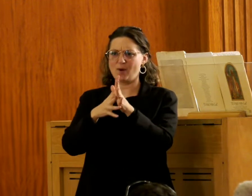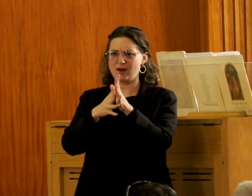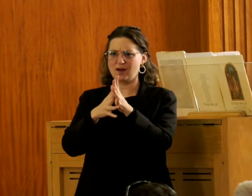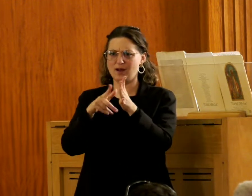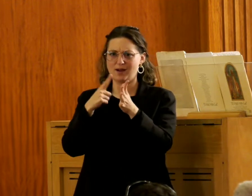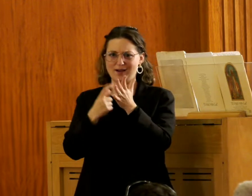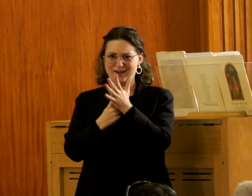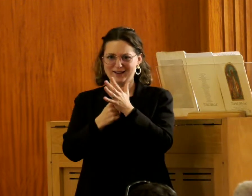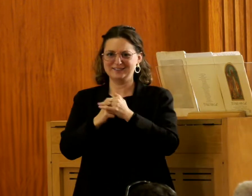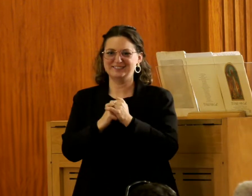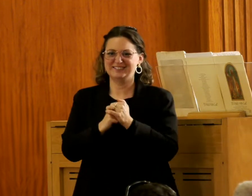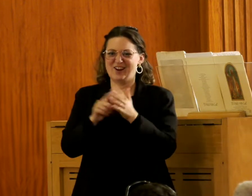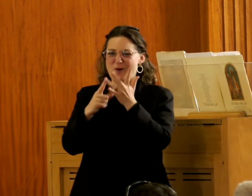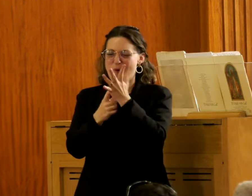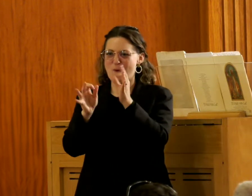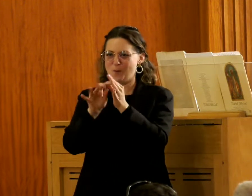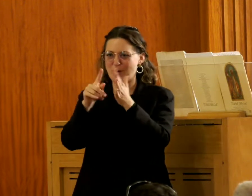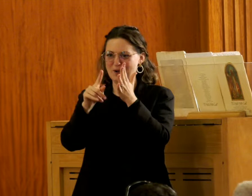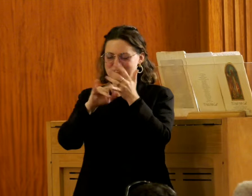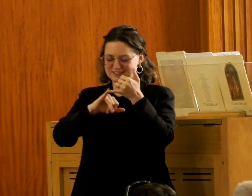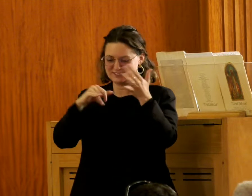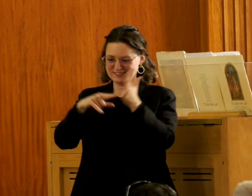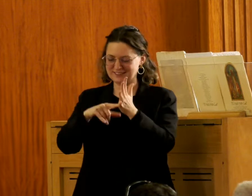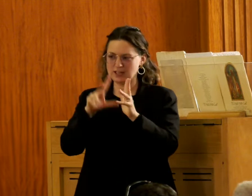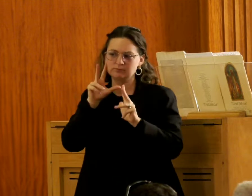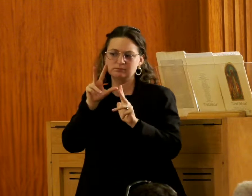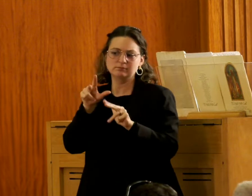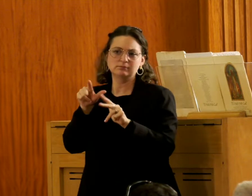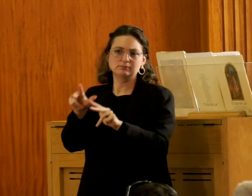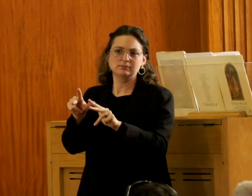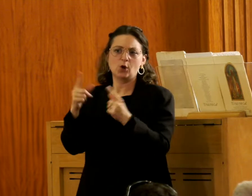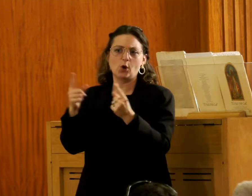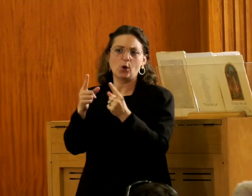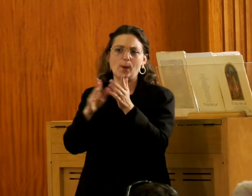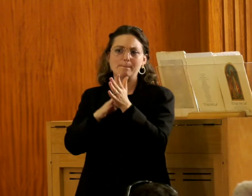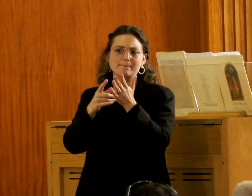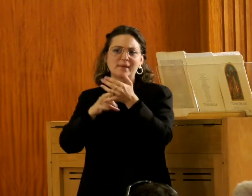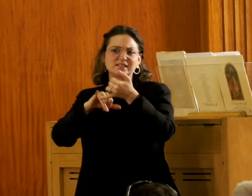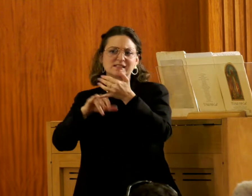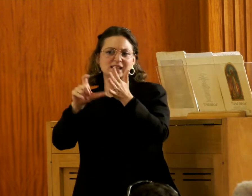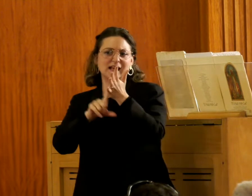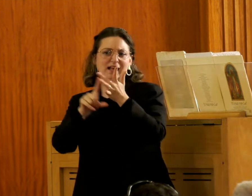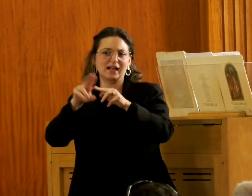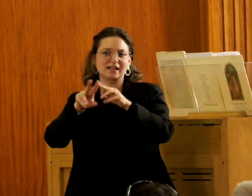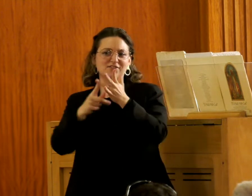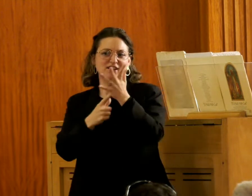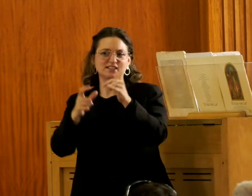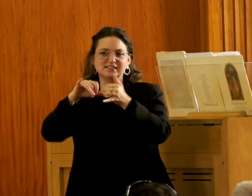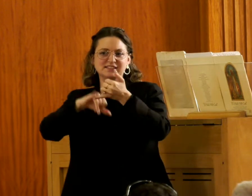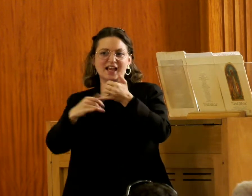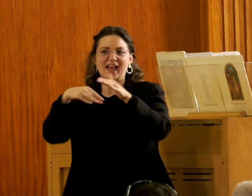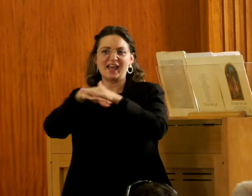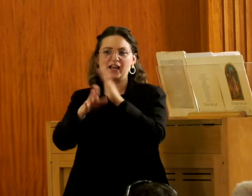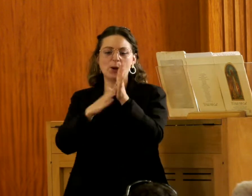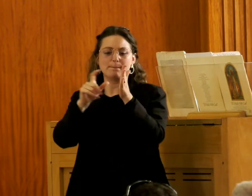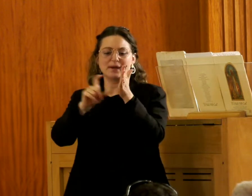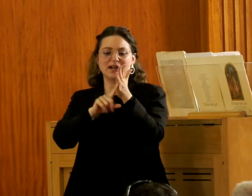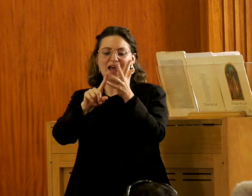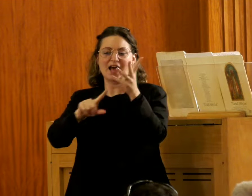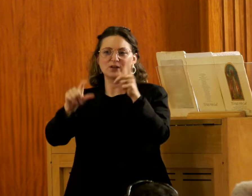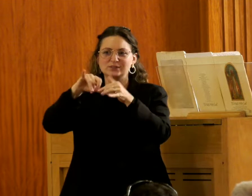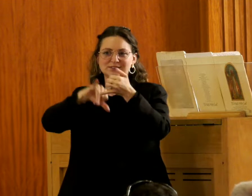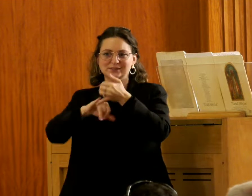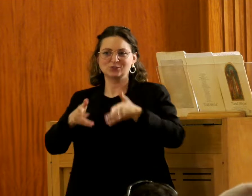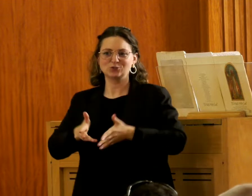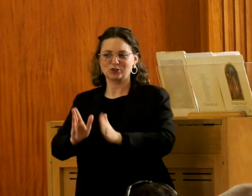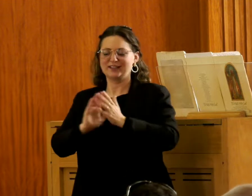work and boarded under the watchful eye of Mrs. Clifford's in McLeod Street. During this